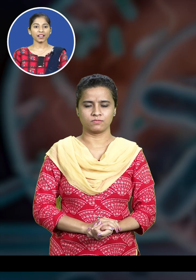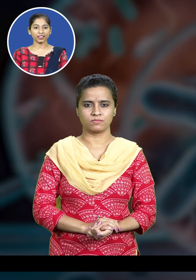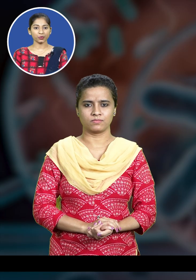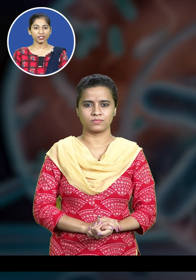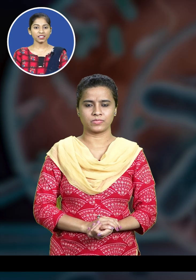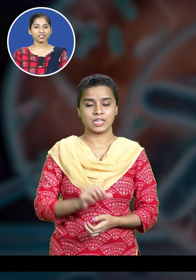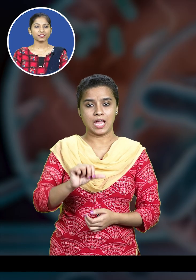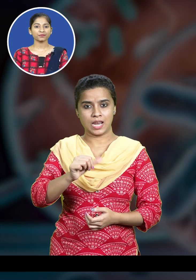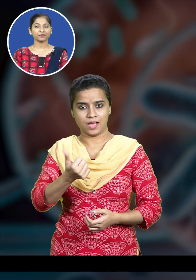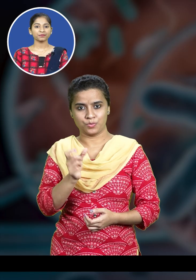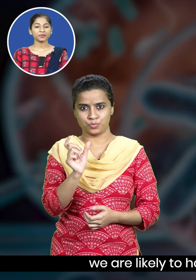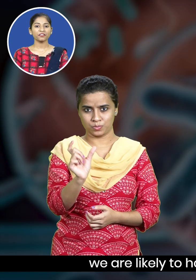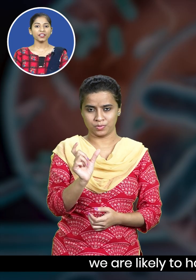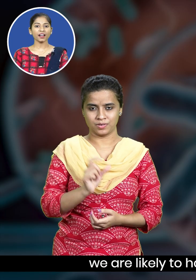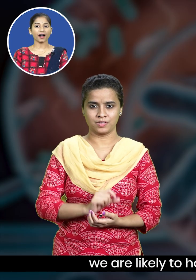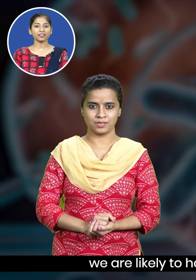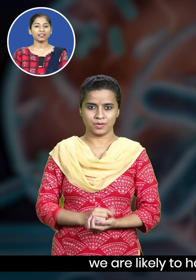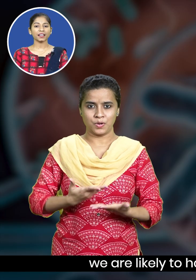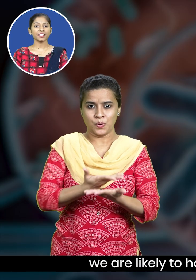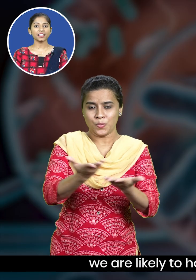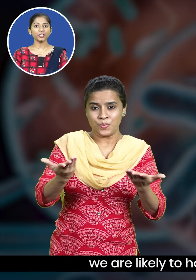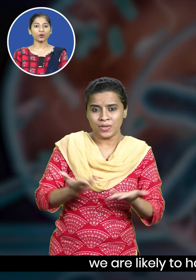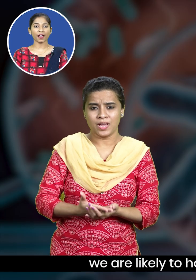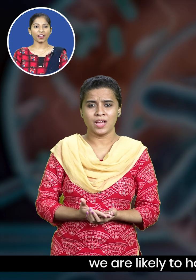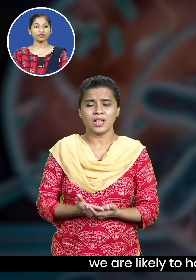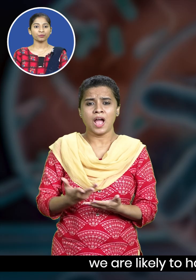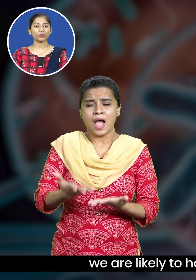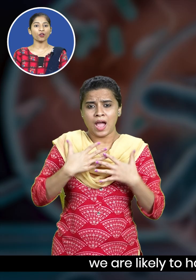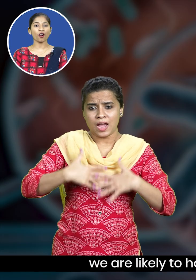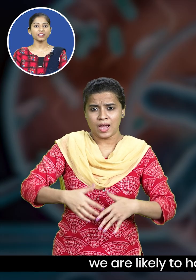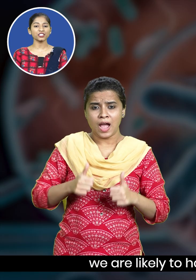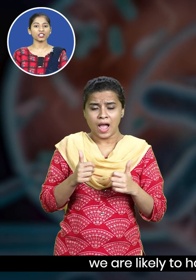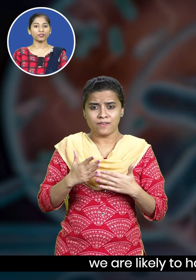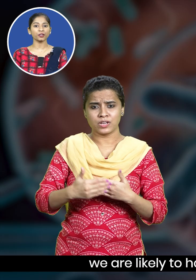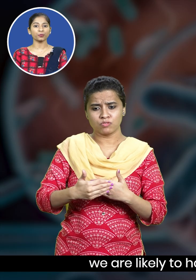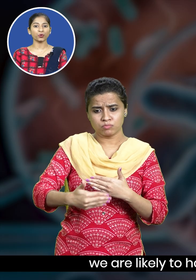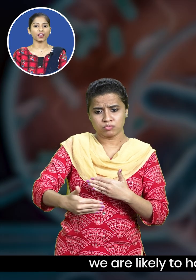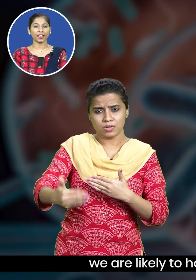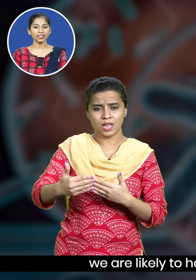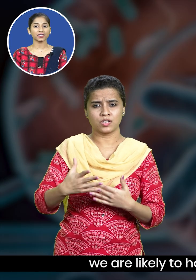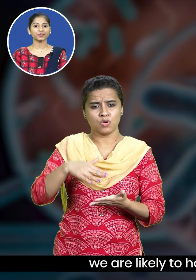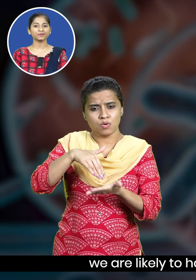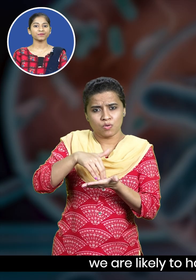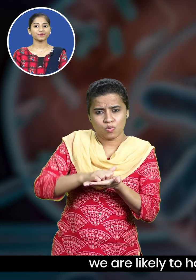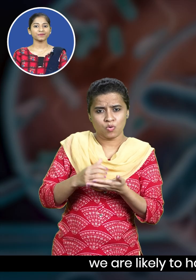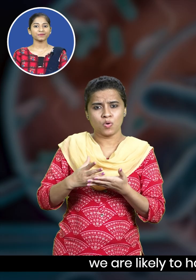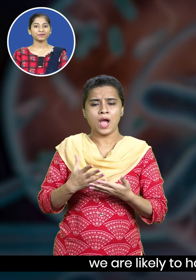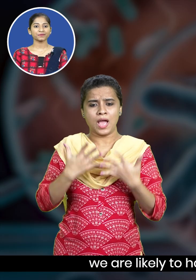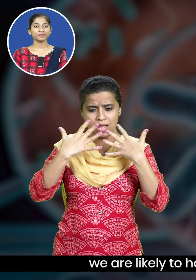In other words, we are likely to have prolonged general poor health